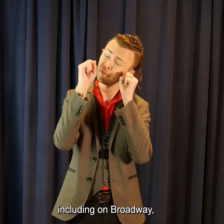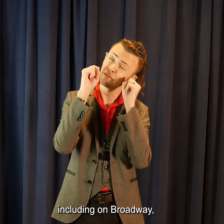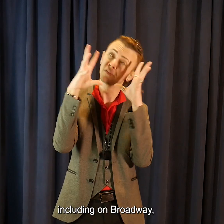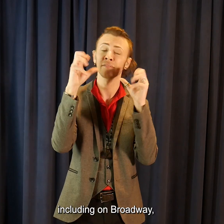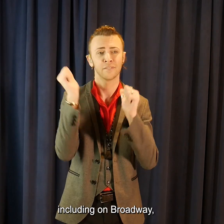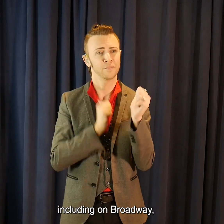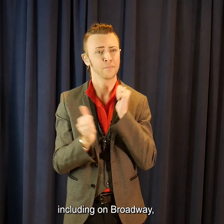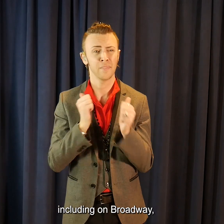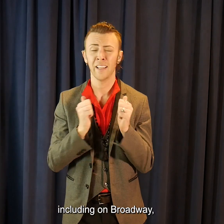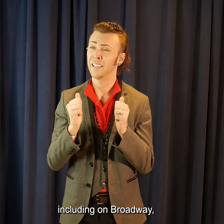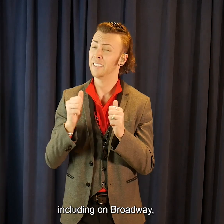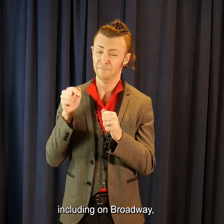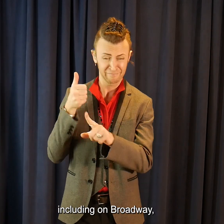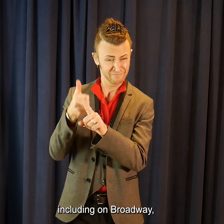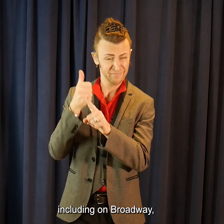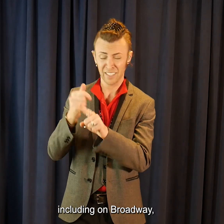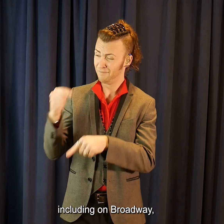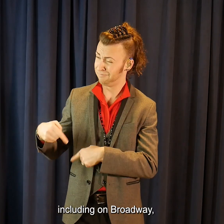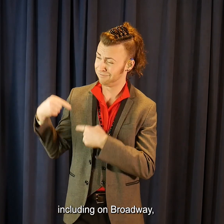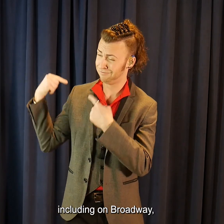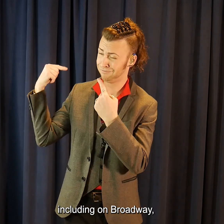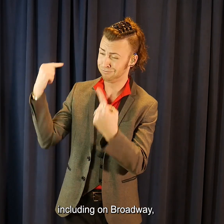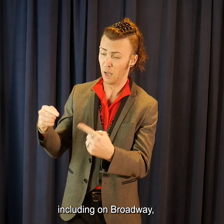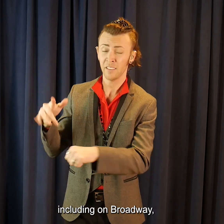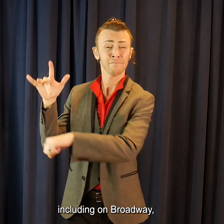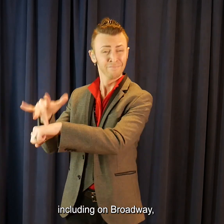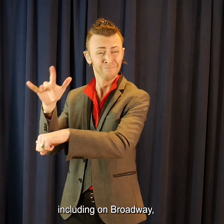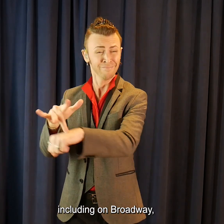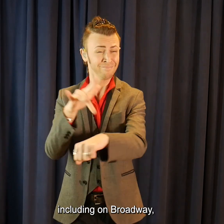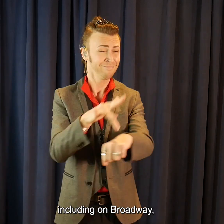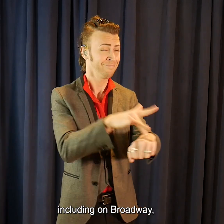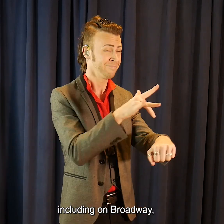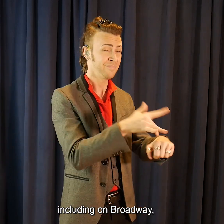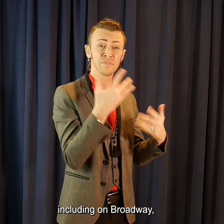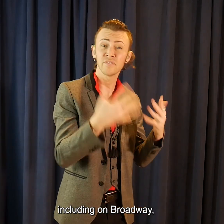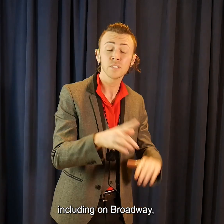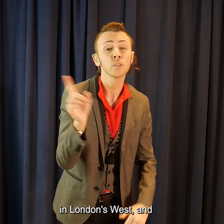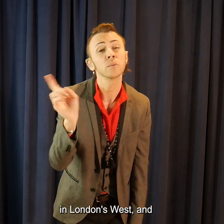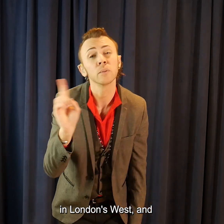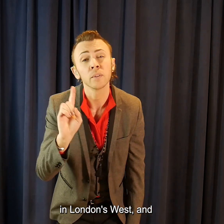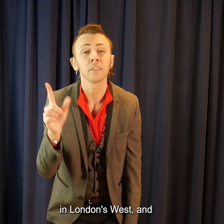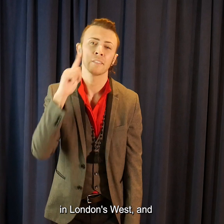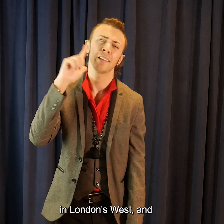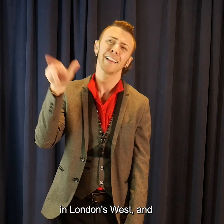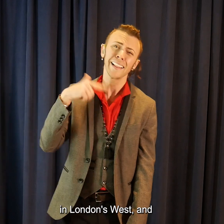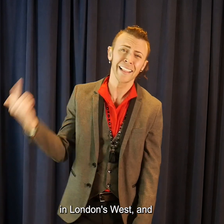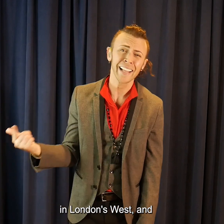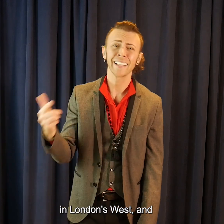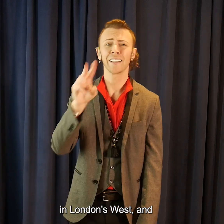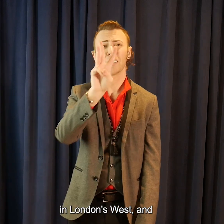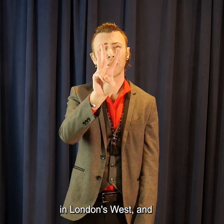including on Broadway, in London's West